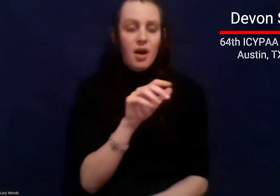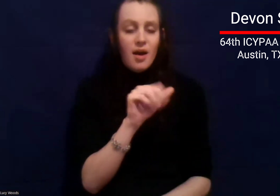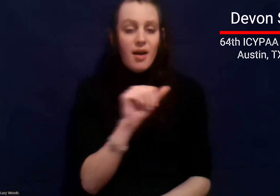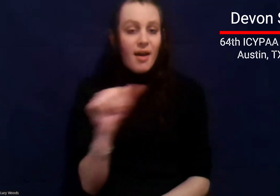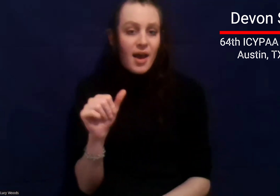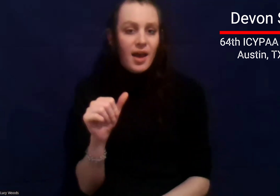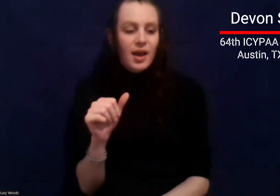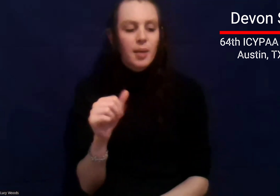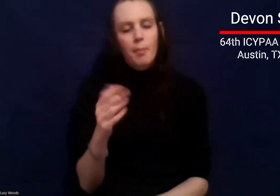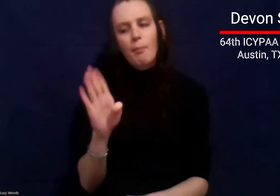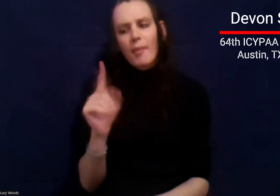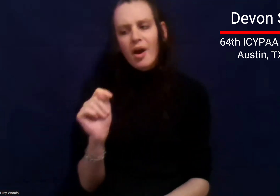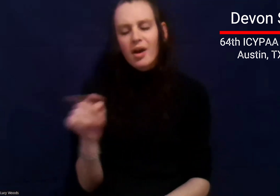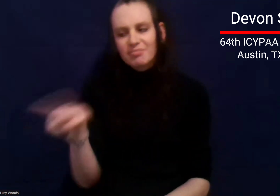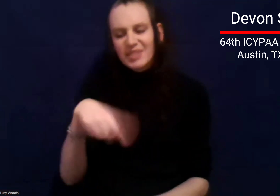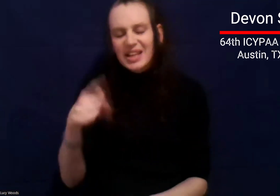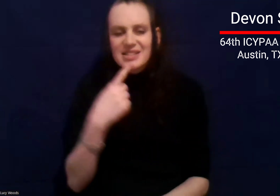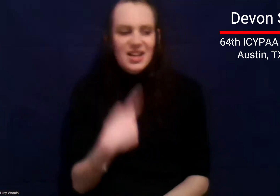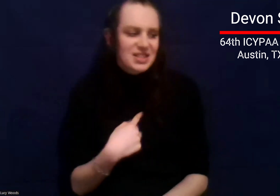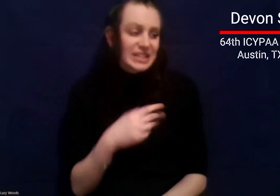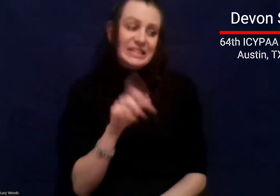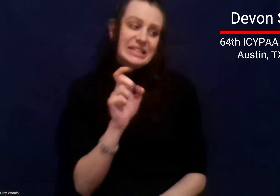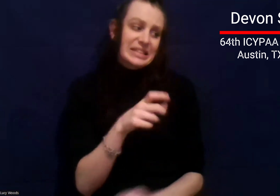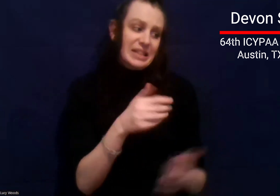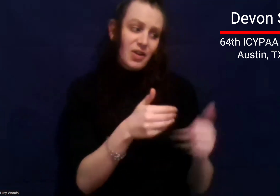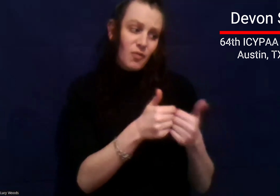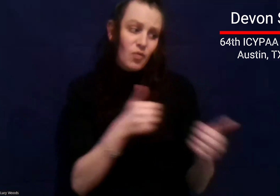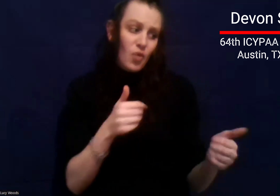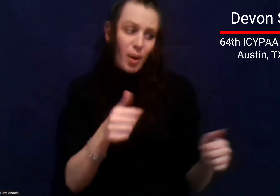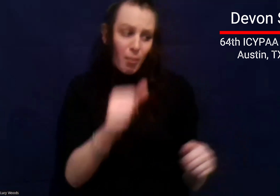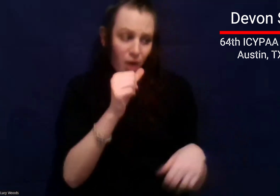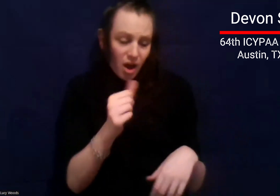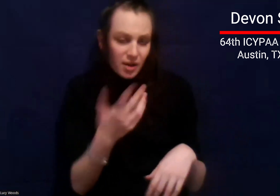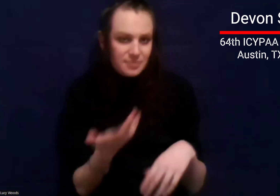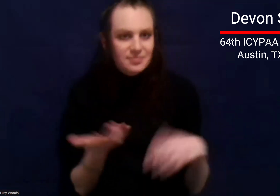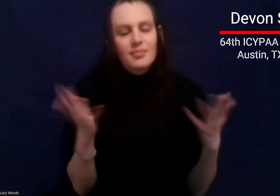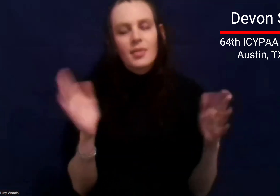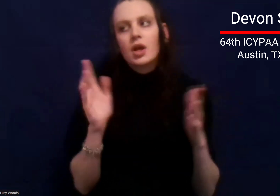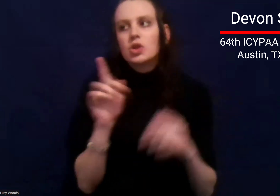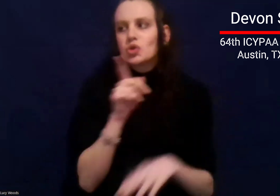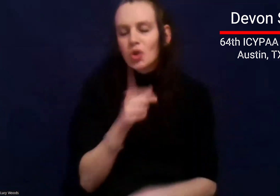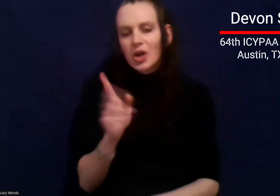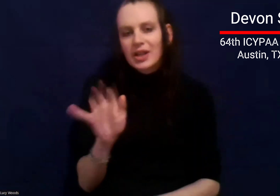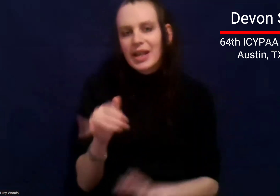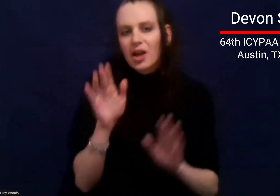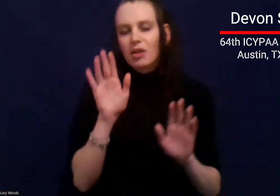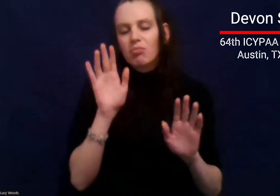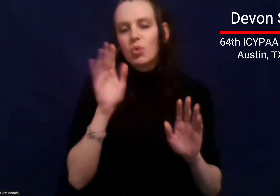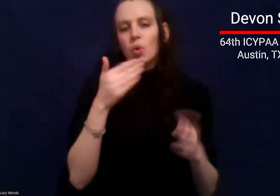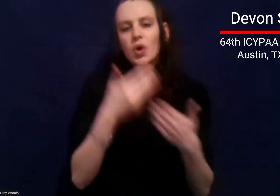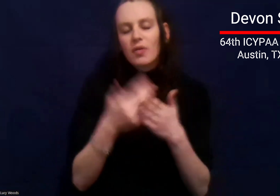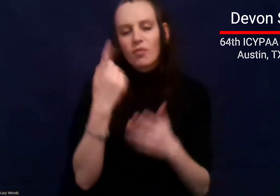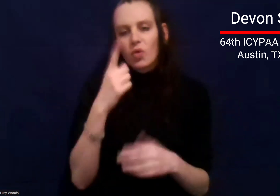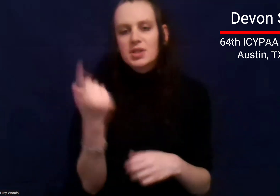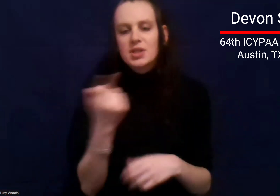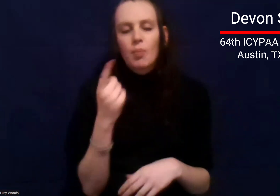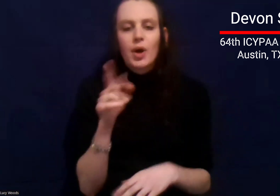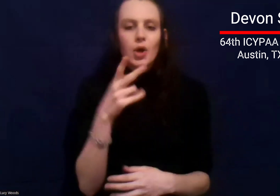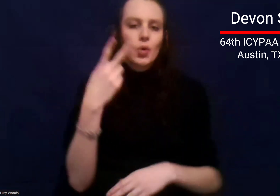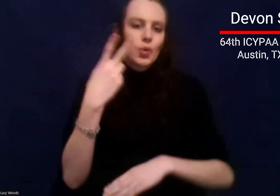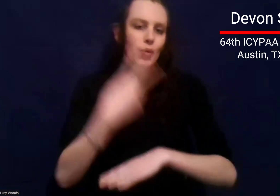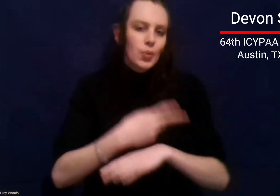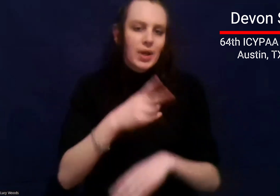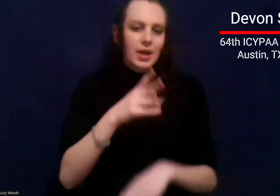do these things. And sure, that's great for somebody who's 2 days sober or 30 days sober or hasn't worked a step in their